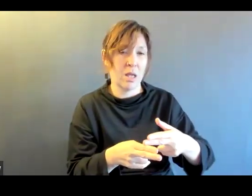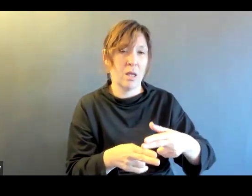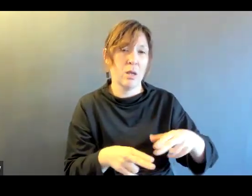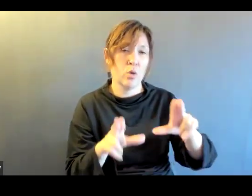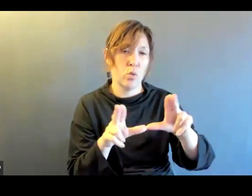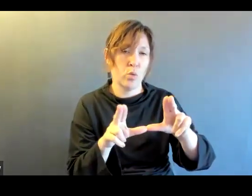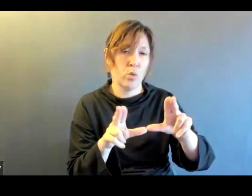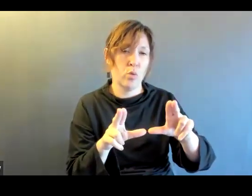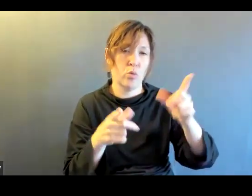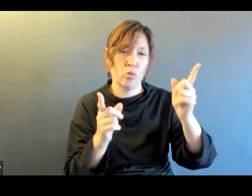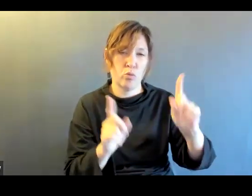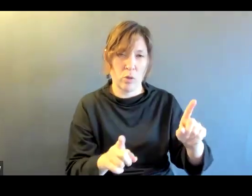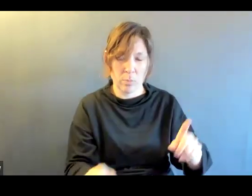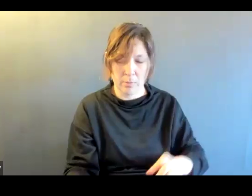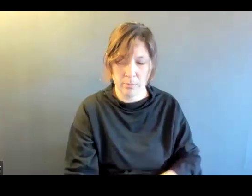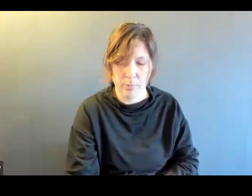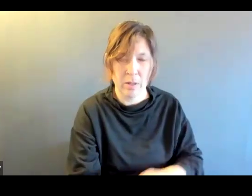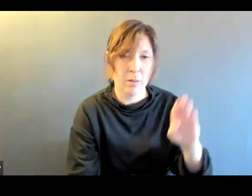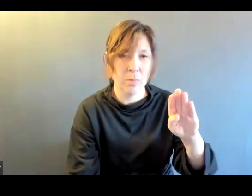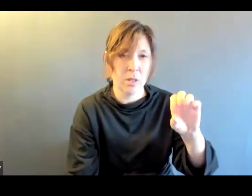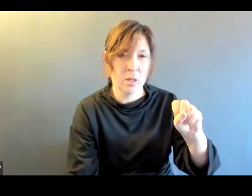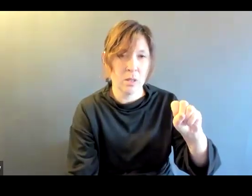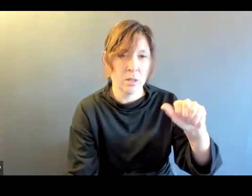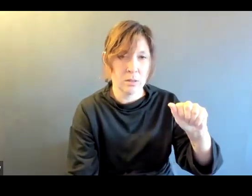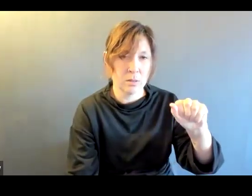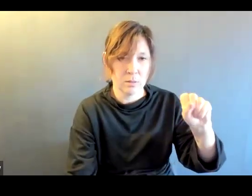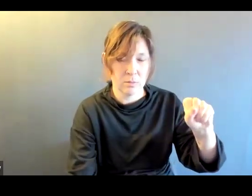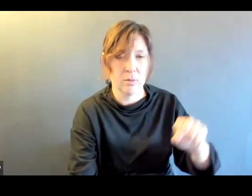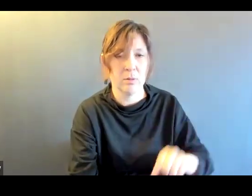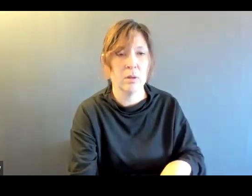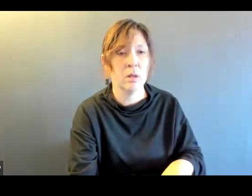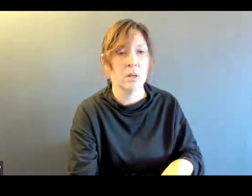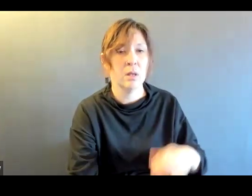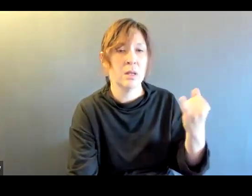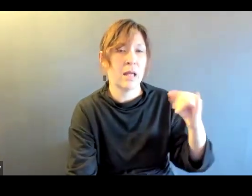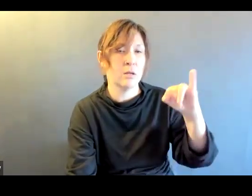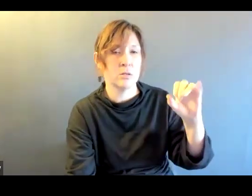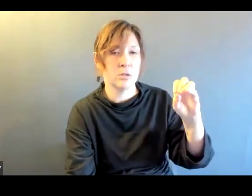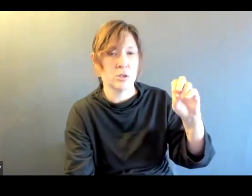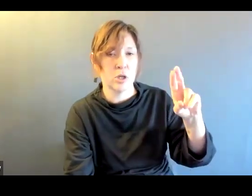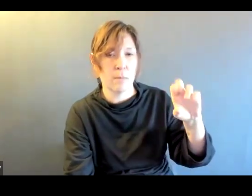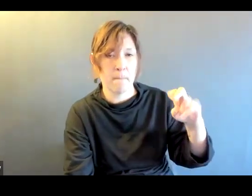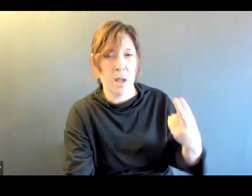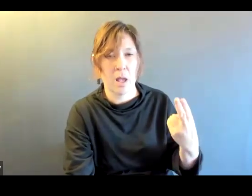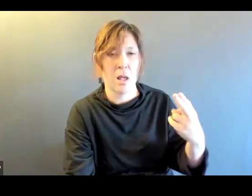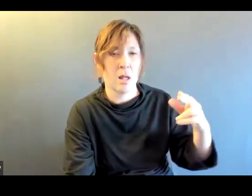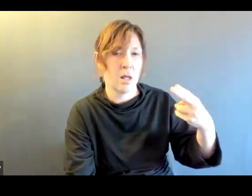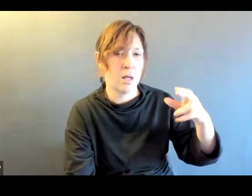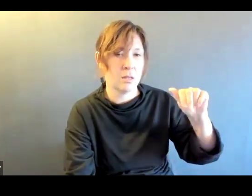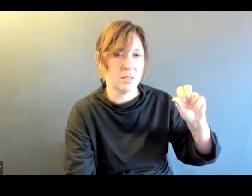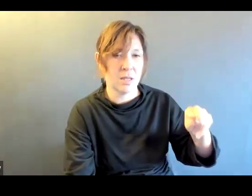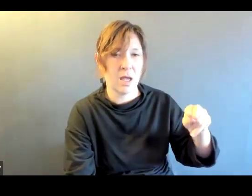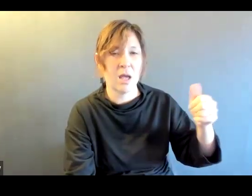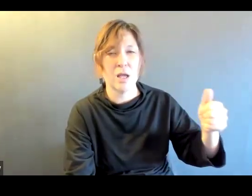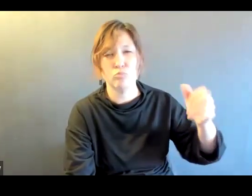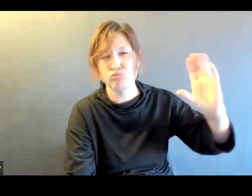agreements with BASIS. I'll now invite Labor Relations Director Jeremiah Hassan to please step forward with the presentation. Let's